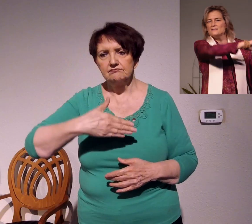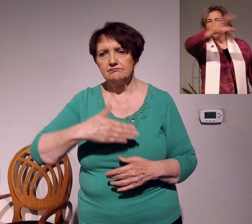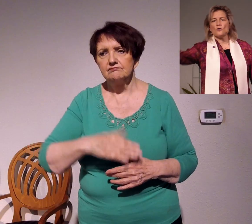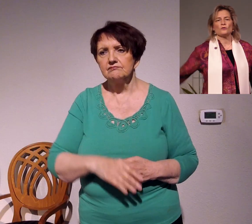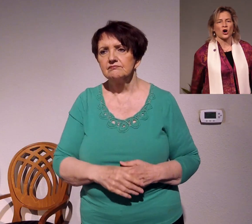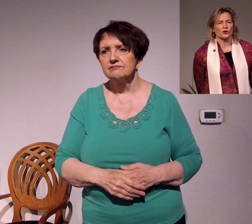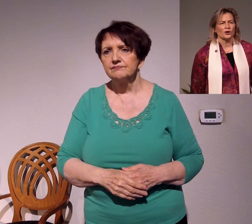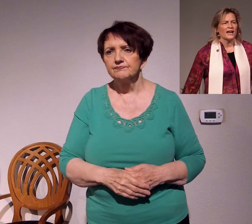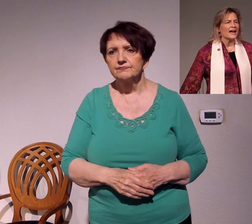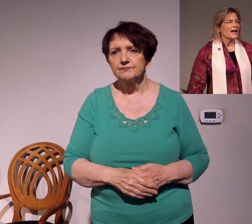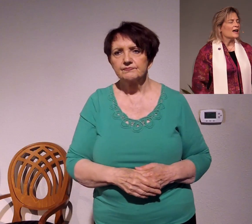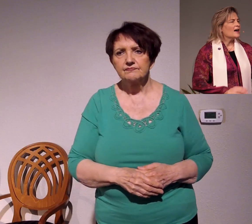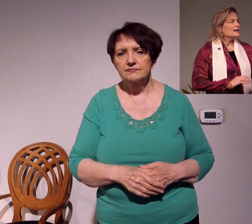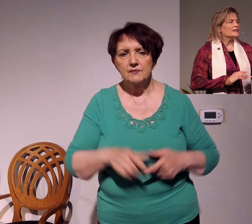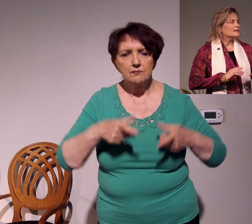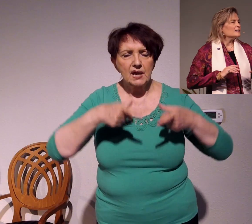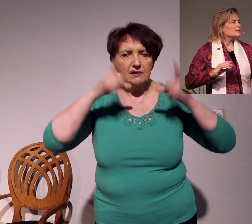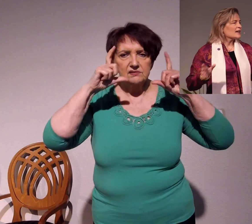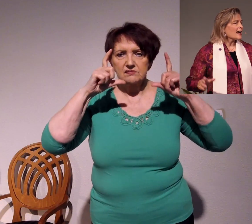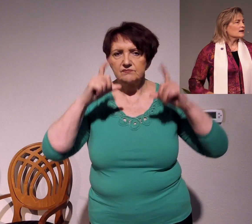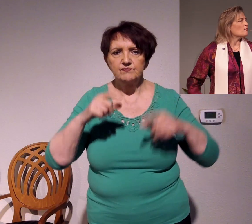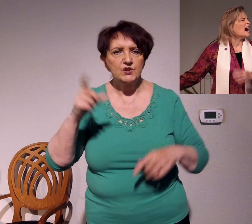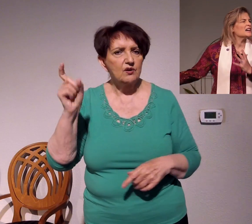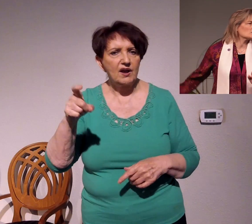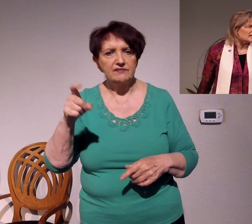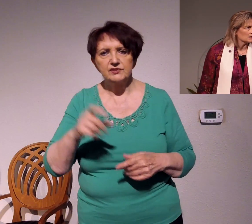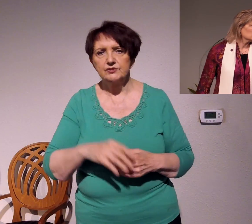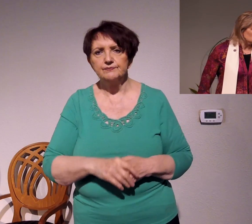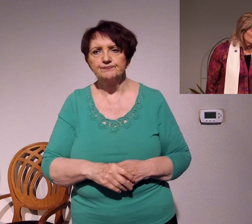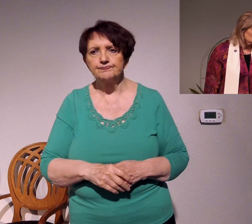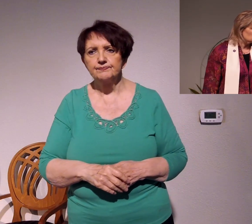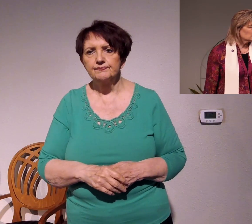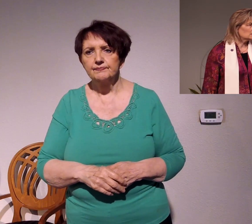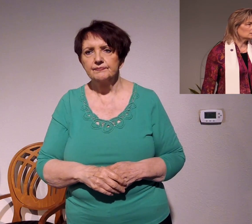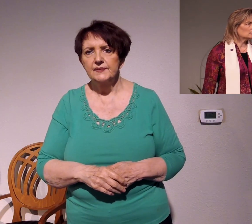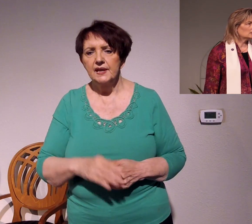I no longer say, my husband.